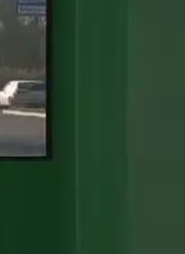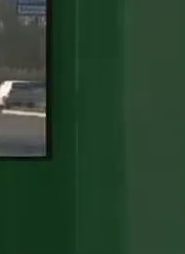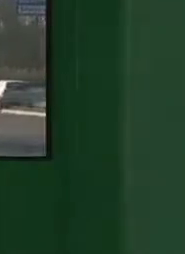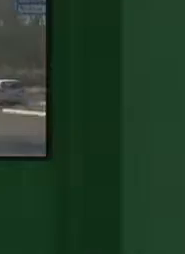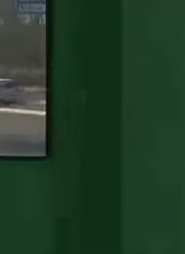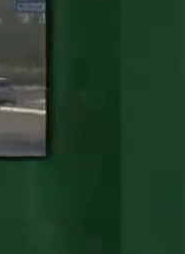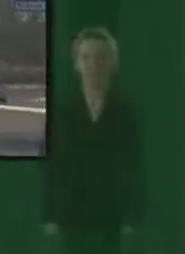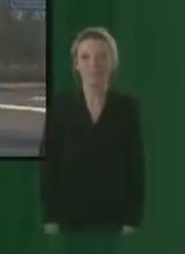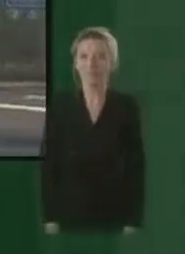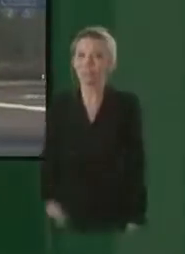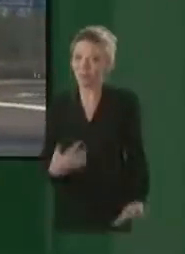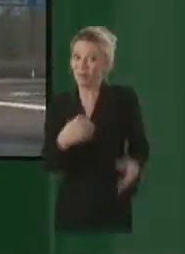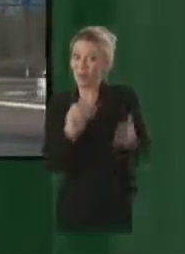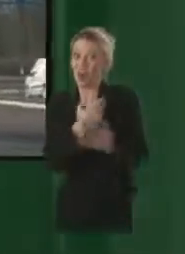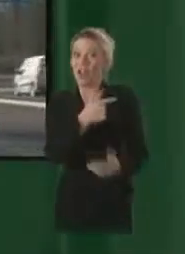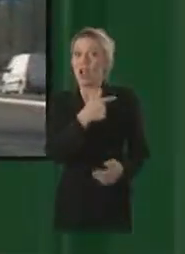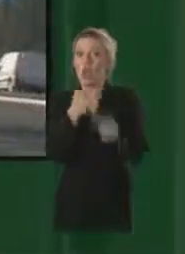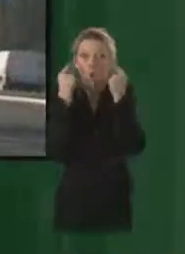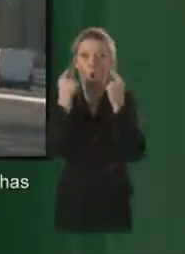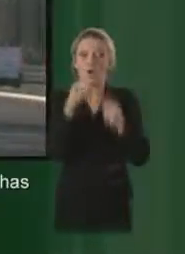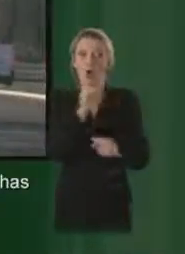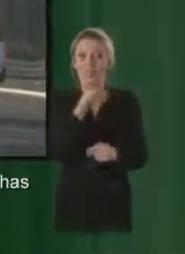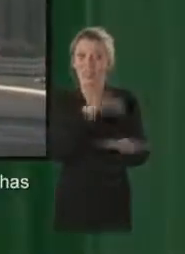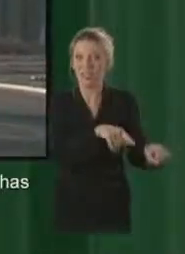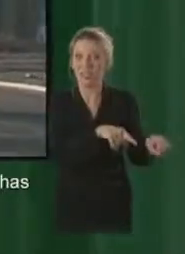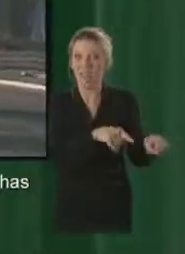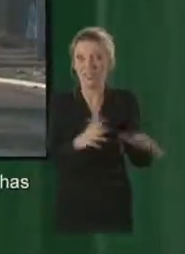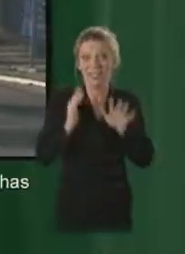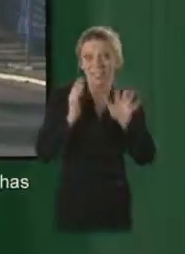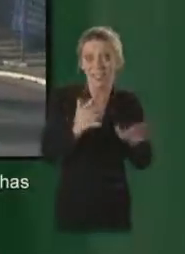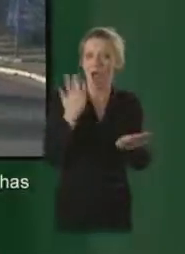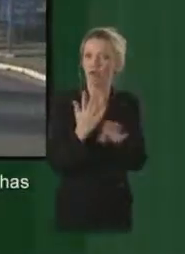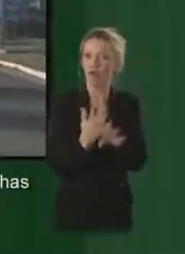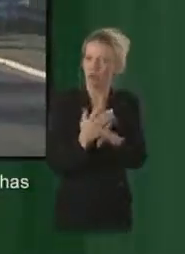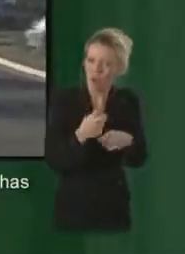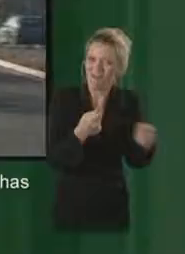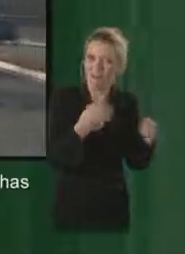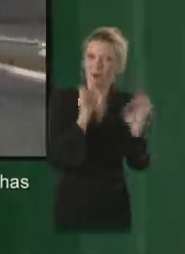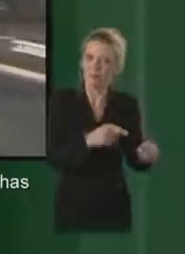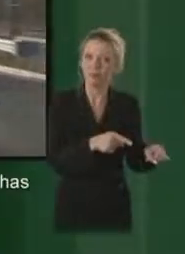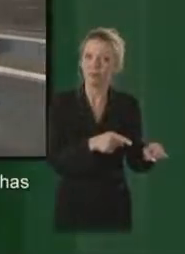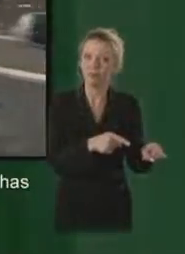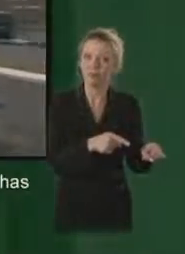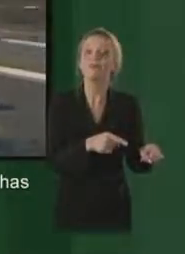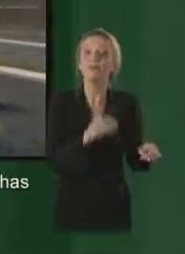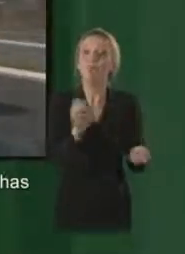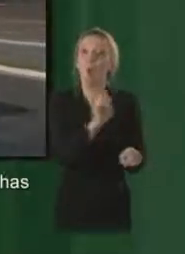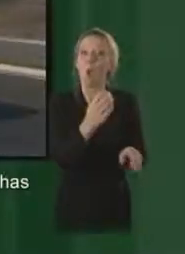The new Toyota of Vences is here. For more than 10 years, the Japanese have been selling their mid-range model in Europe. Now it's time for the third